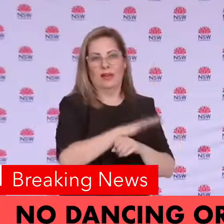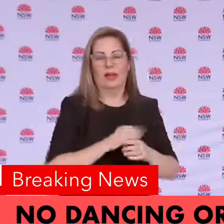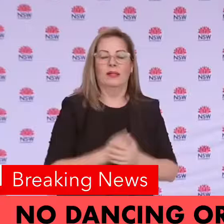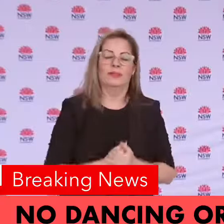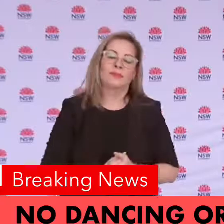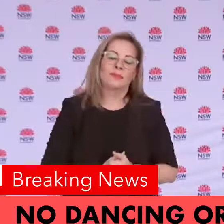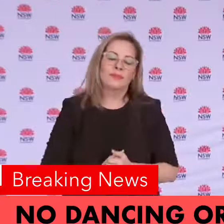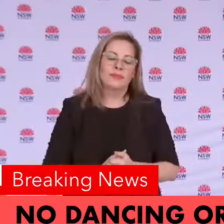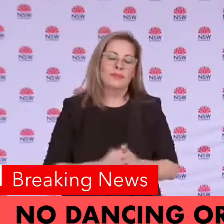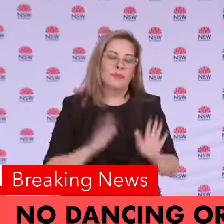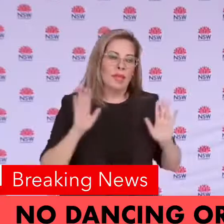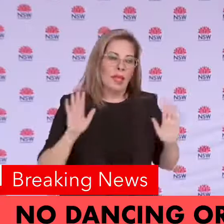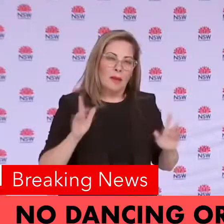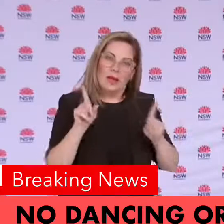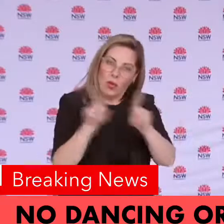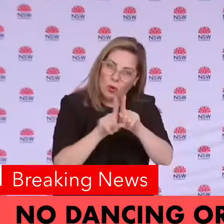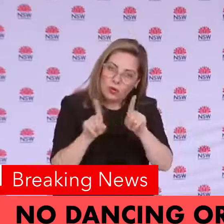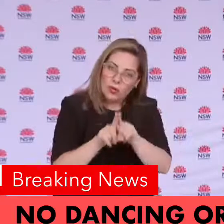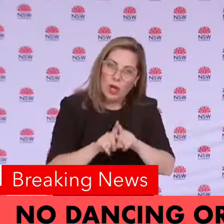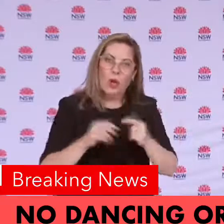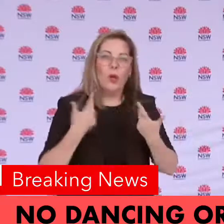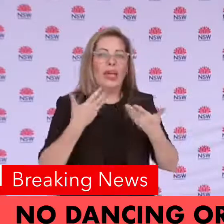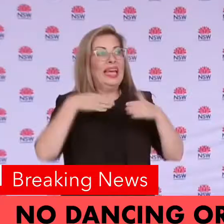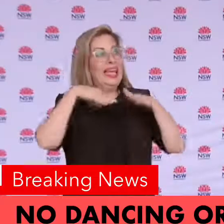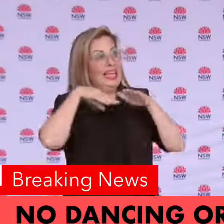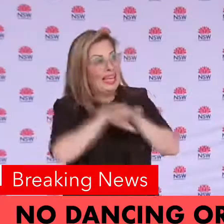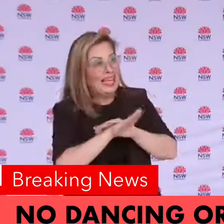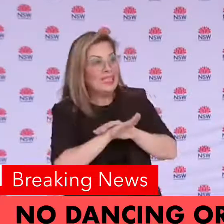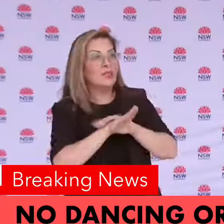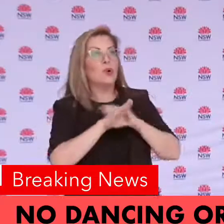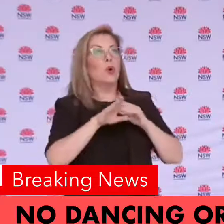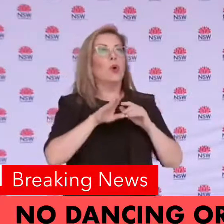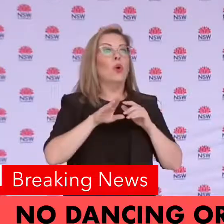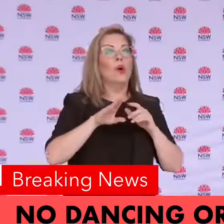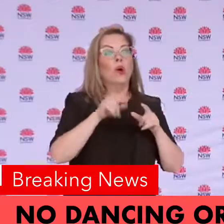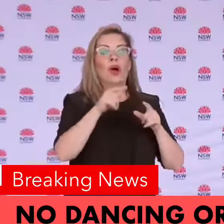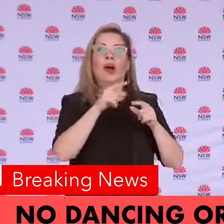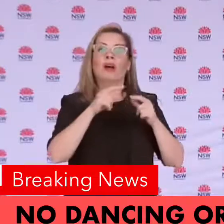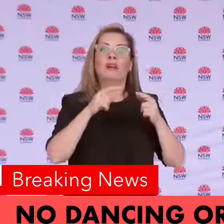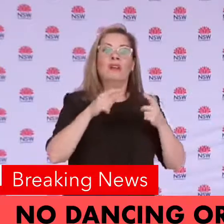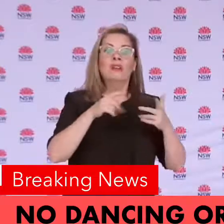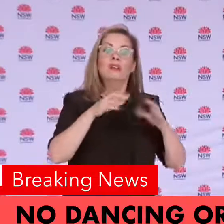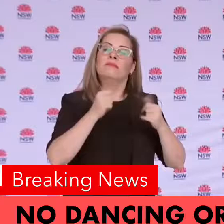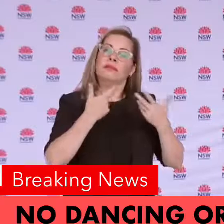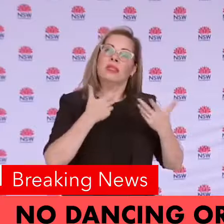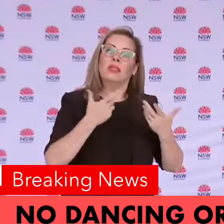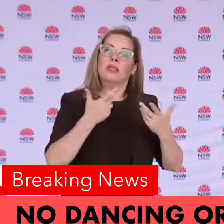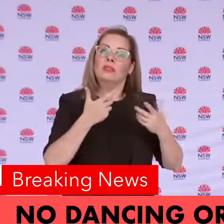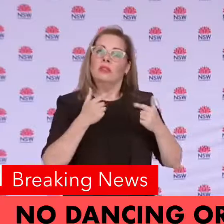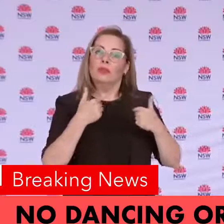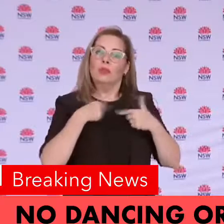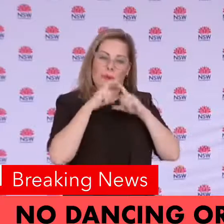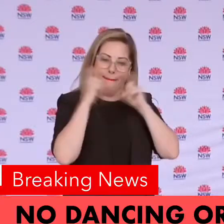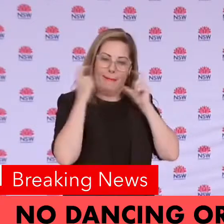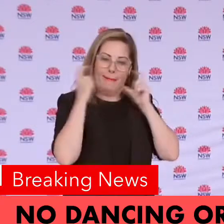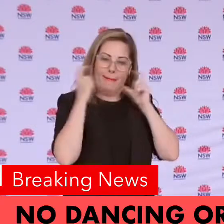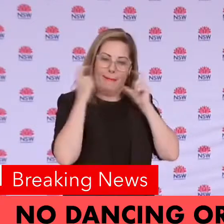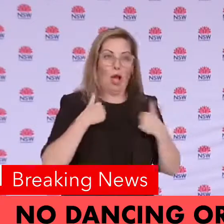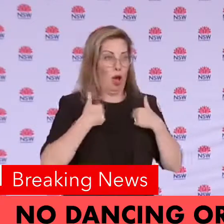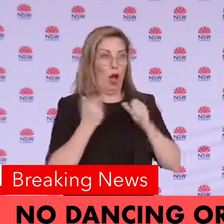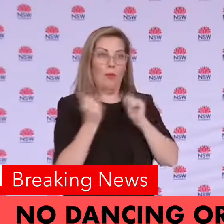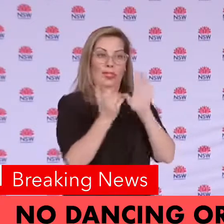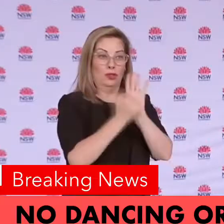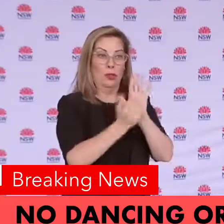high-risk areas outside of the Northern Beaches, you should be wearing a mask. I wore my mask yesterday when I was shopping. and I expect everybody else to as well. If you're catching